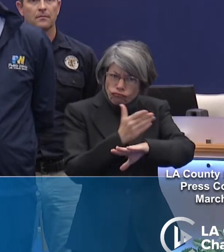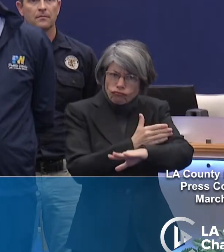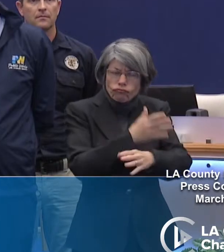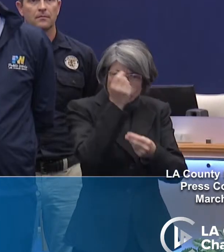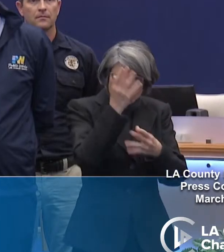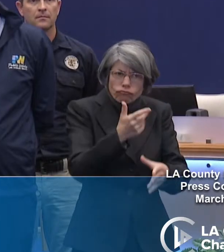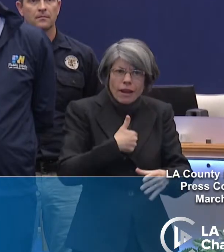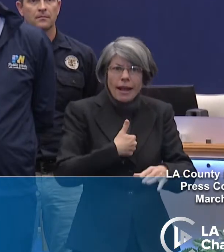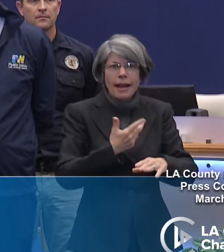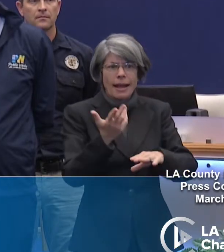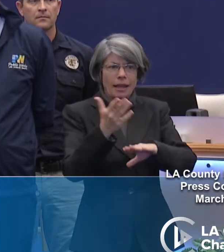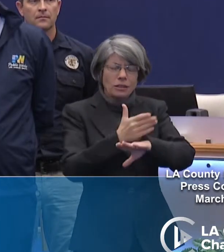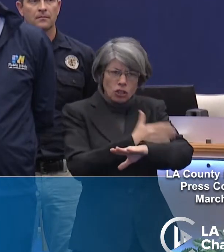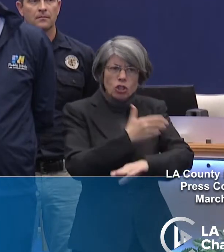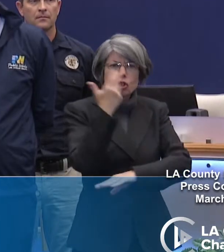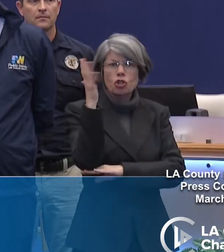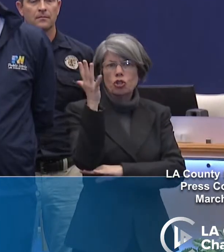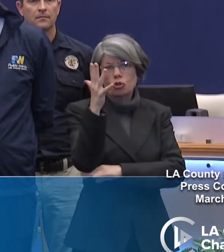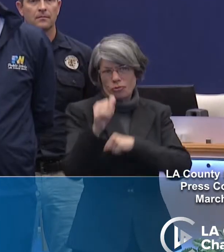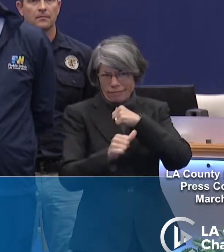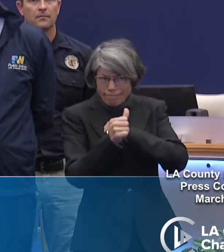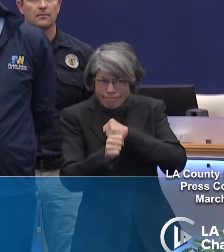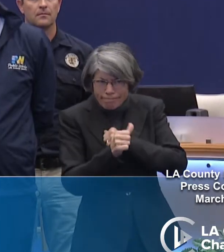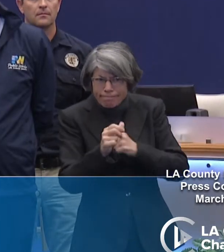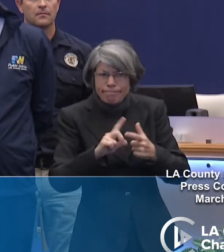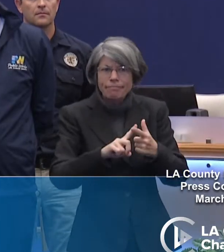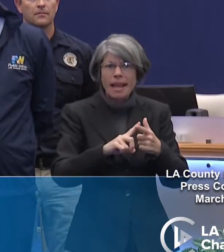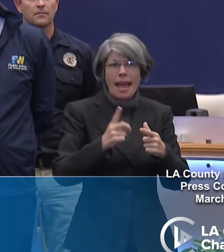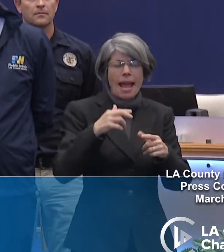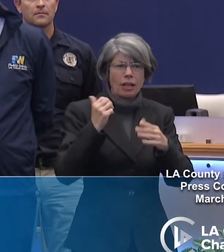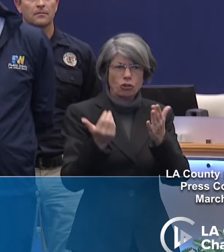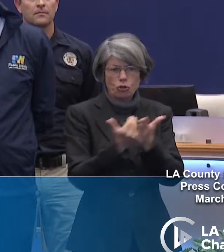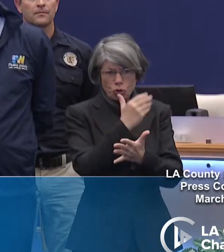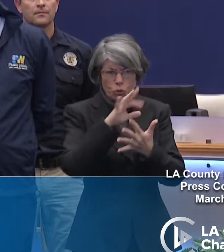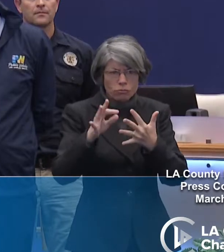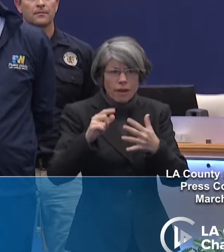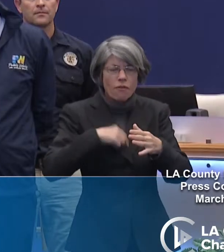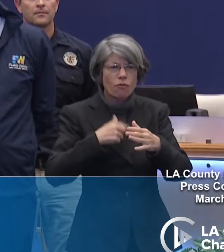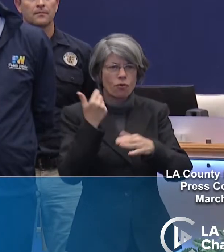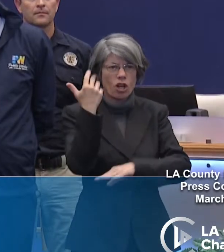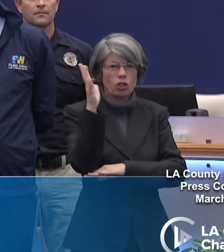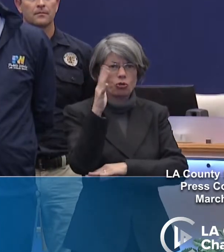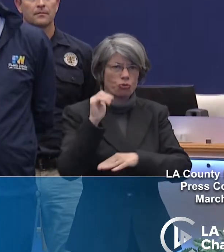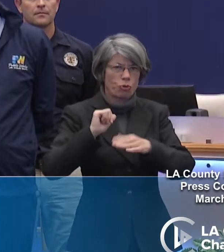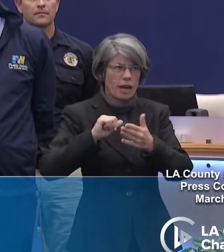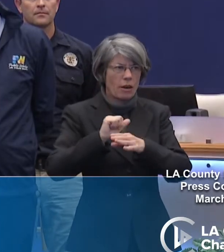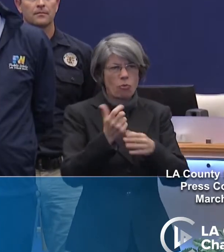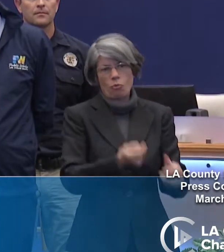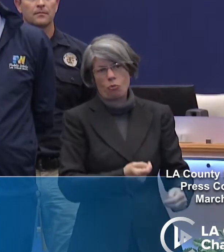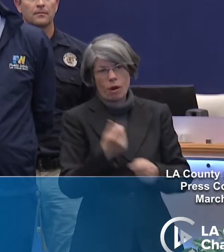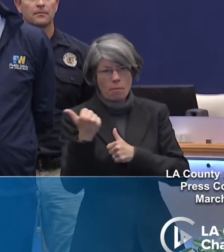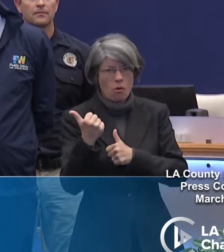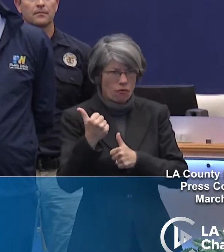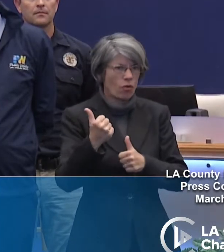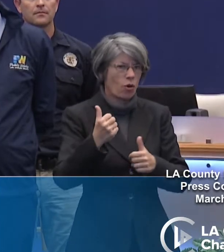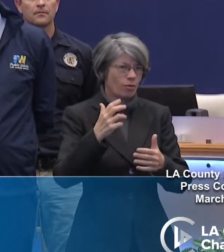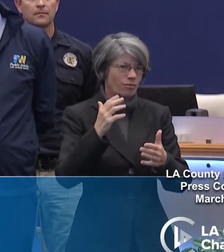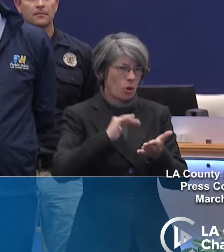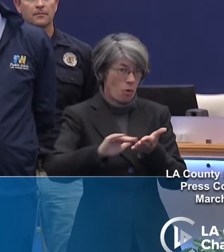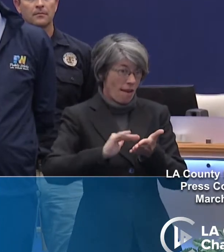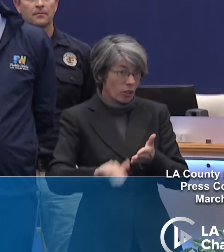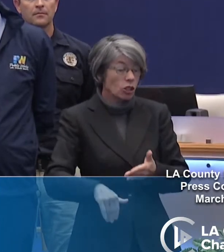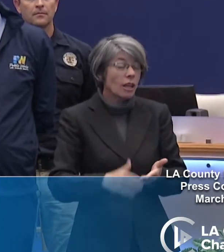updates to hazardous tree markings, and some new options for submitting tree removal waivers. So for the Phase